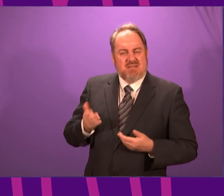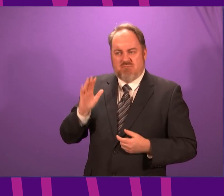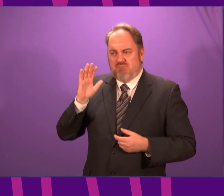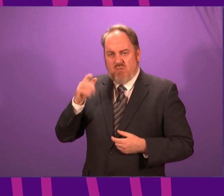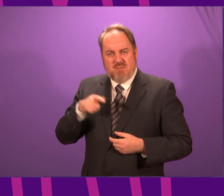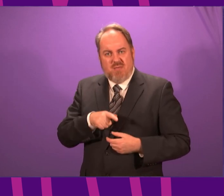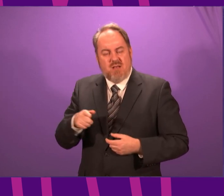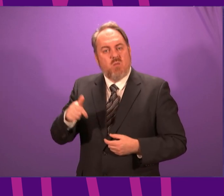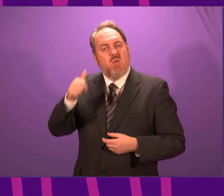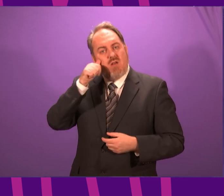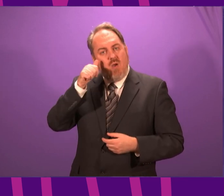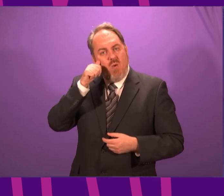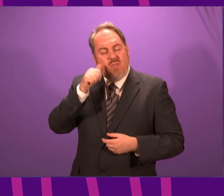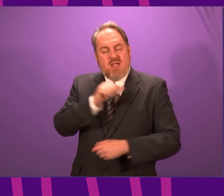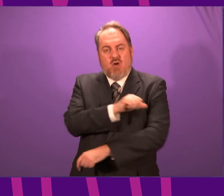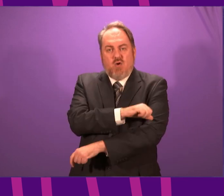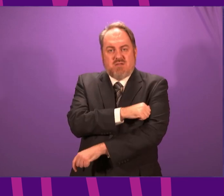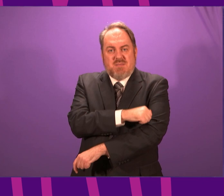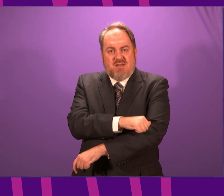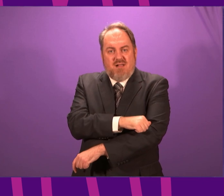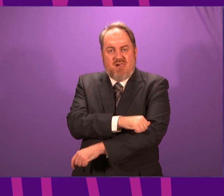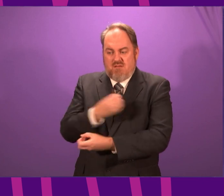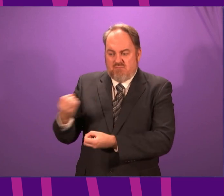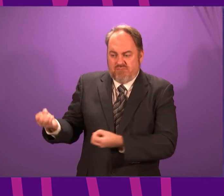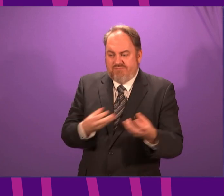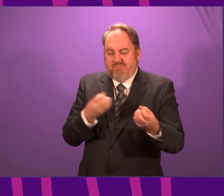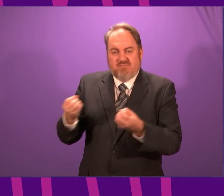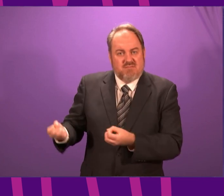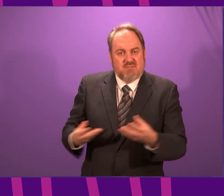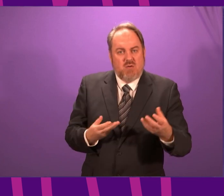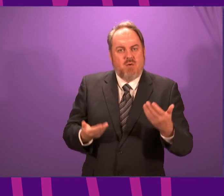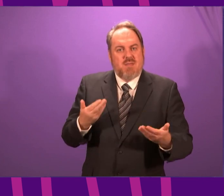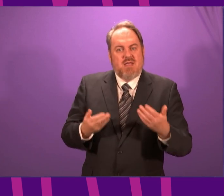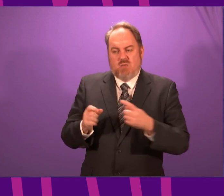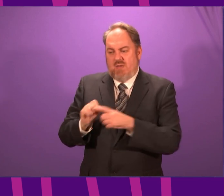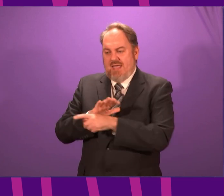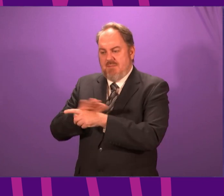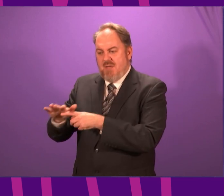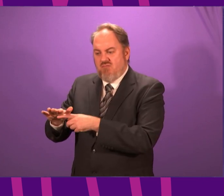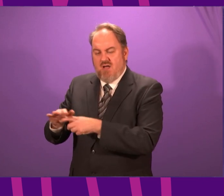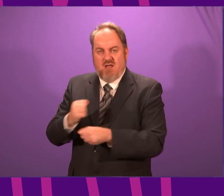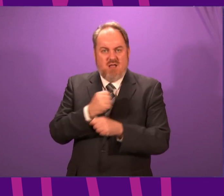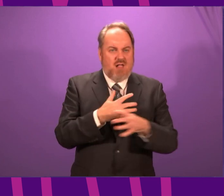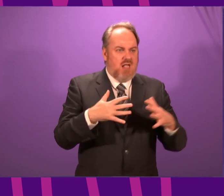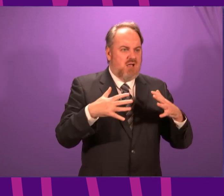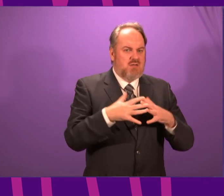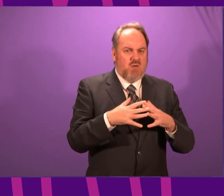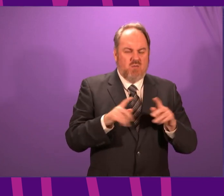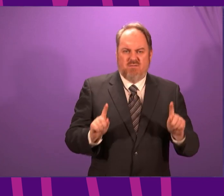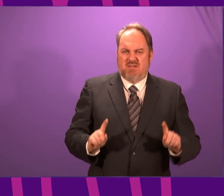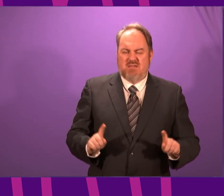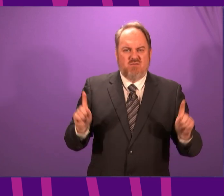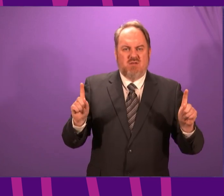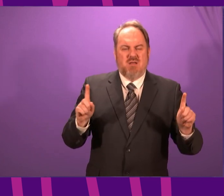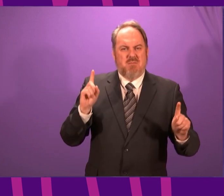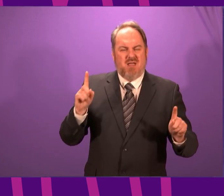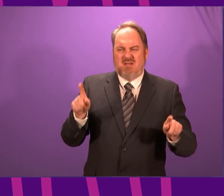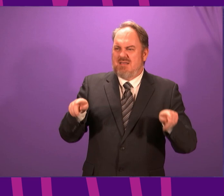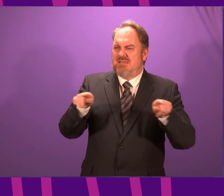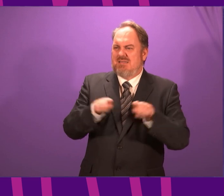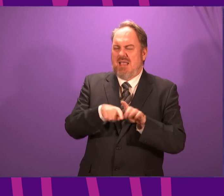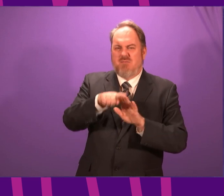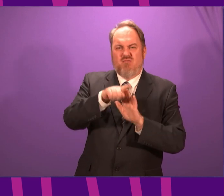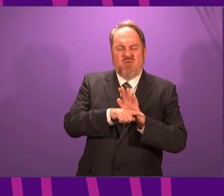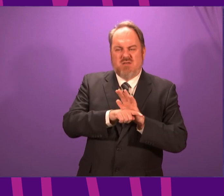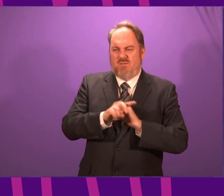and transmission rates can be so wildly different between, for example, Edinburgh and Glasgow, and yet both cities face the same restrictions. So